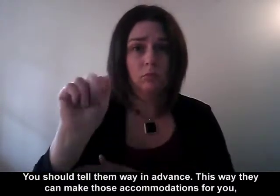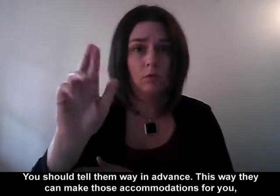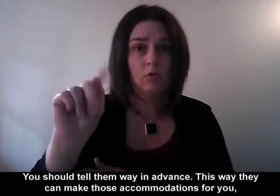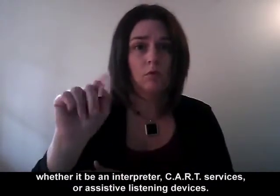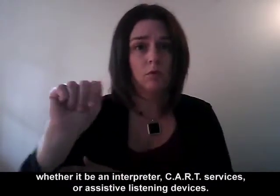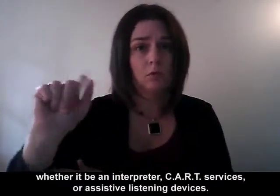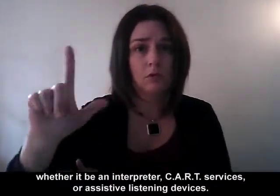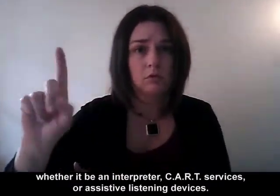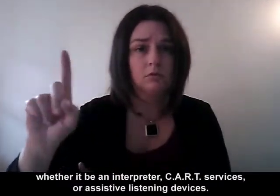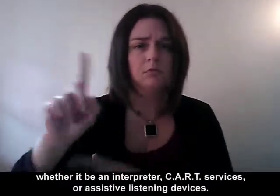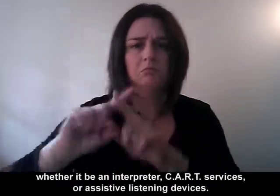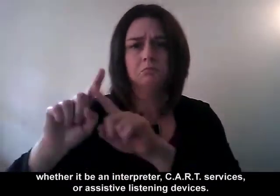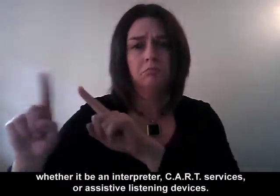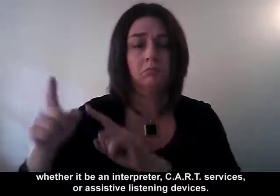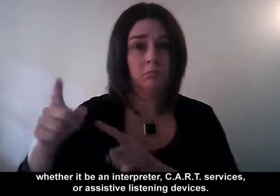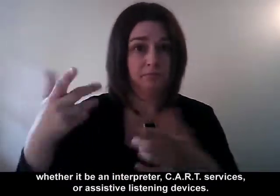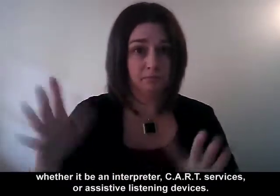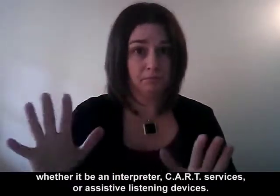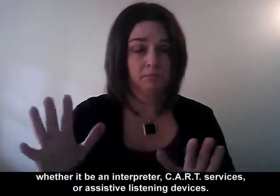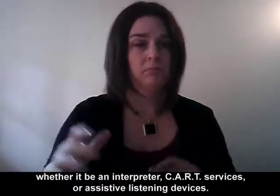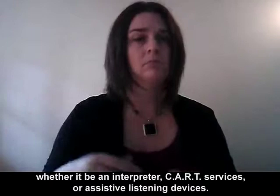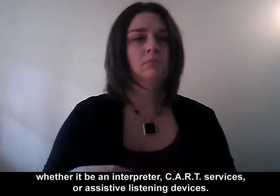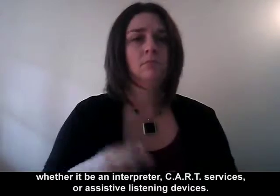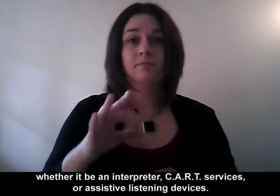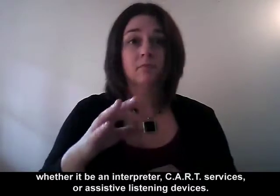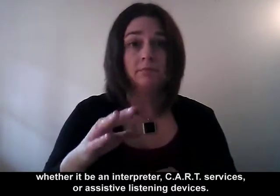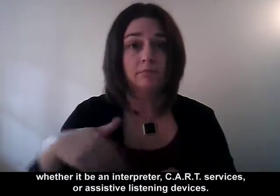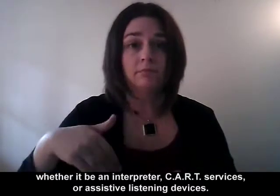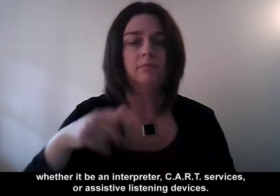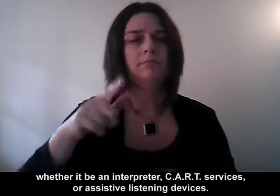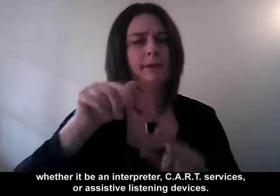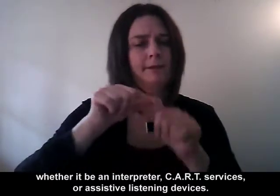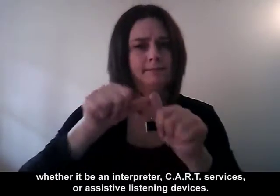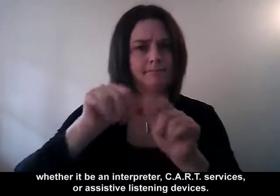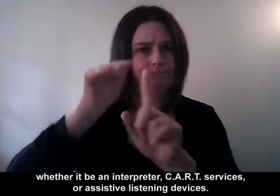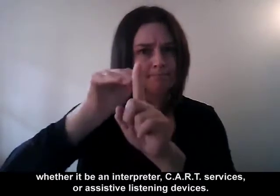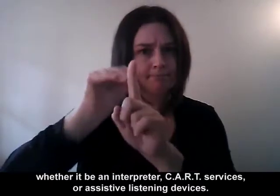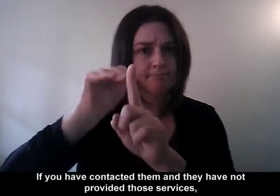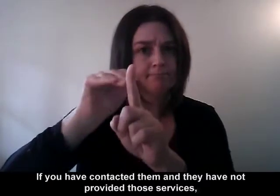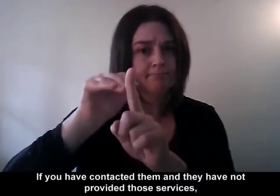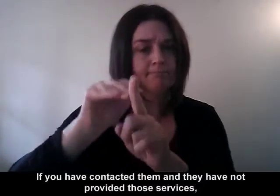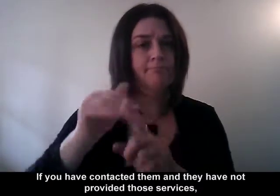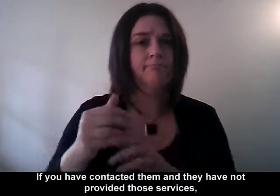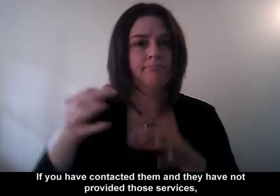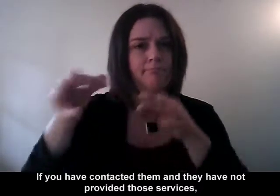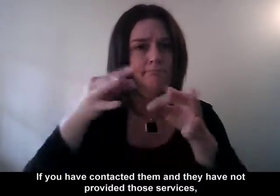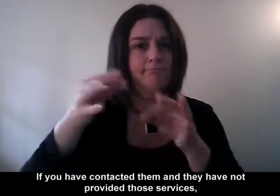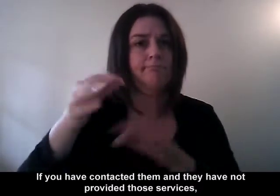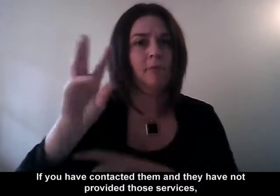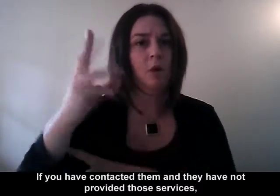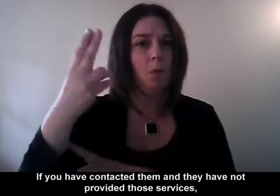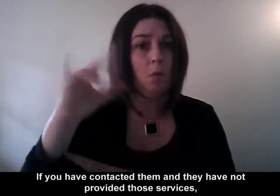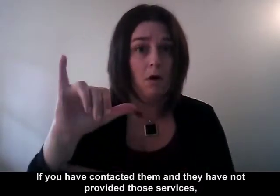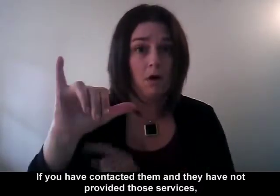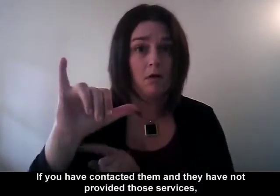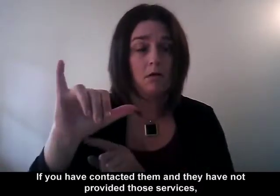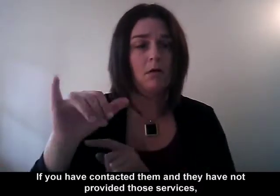whether it be an interpreter, cart services, or assistive listening devices. If you have contacted them and they have not provided